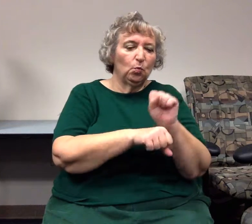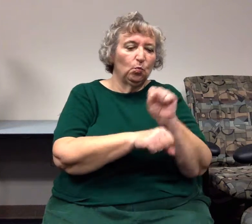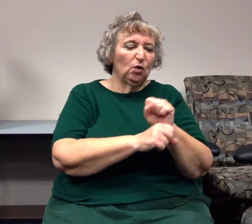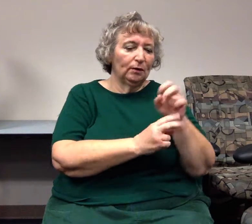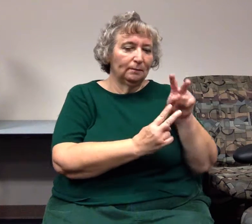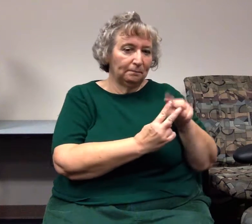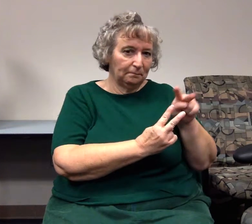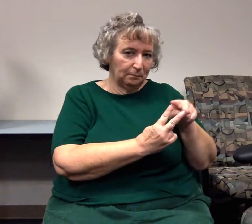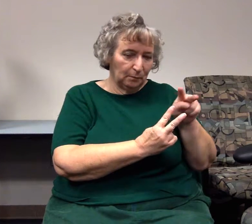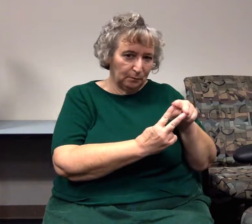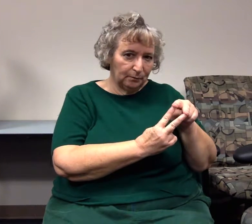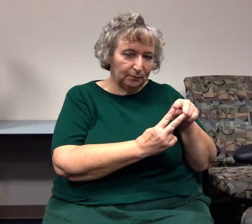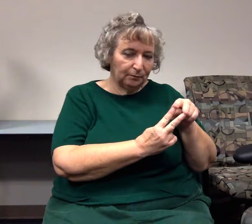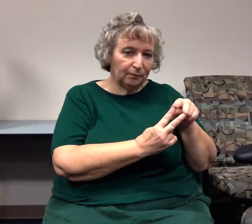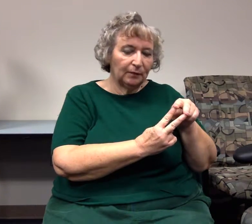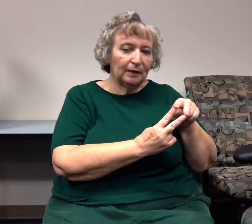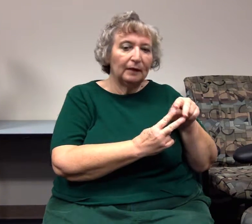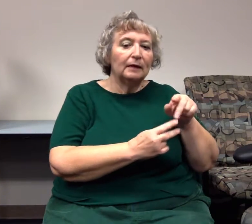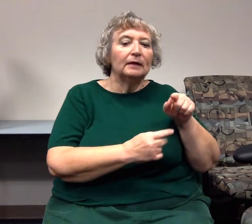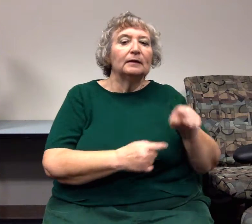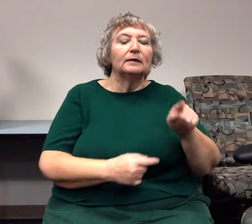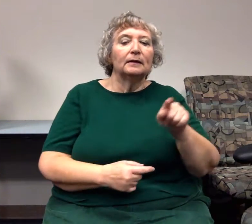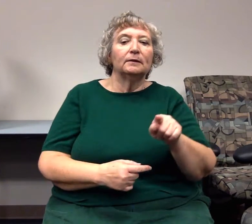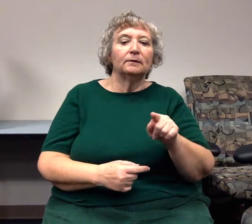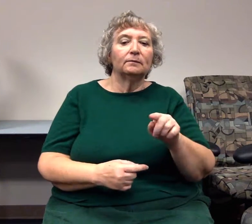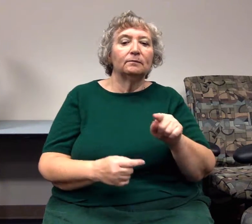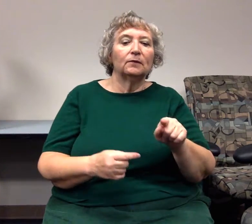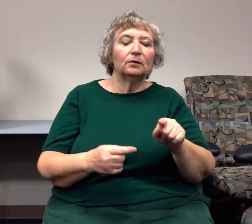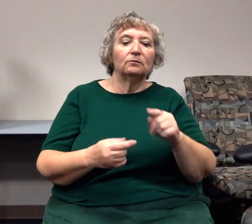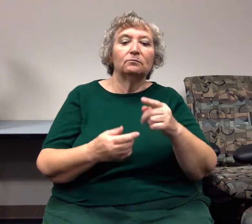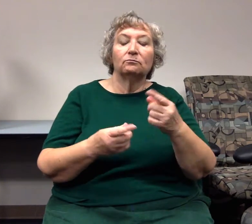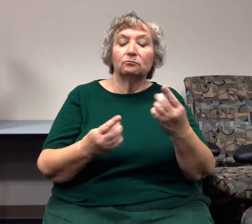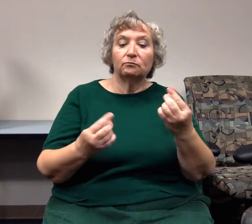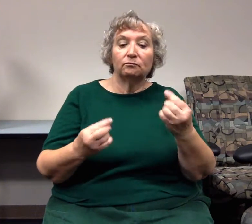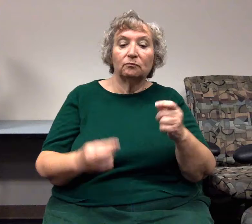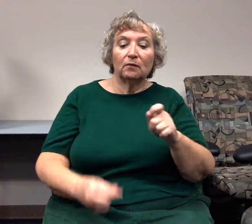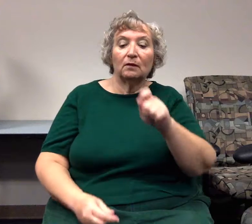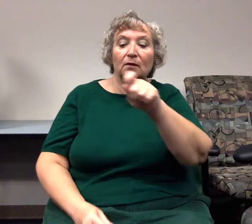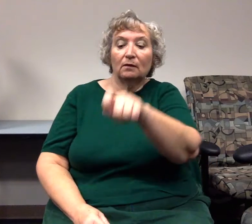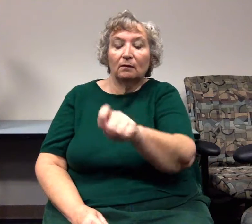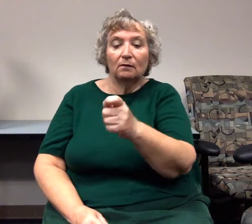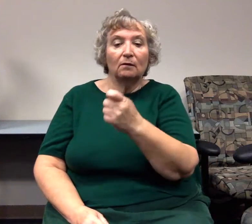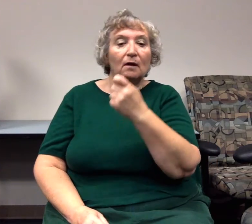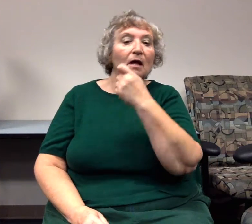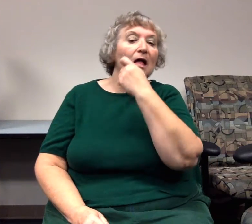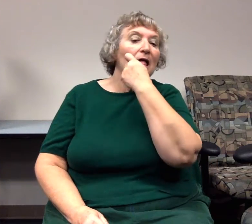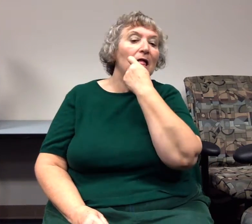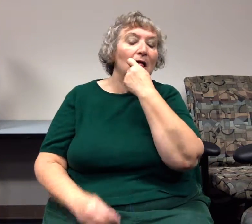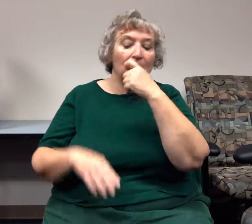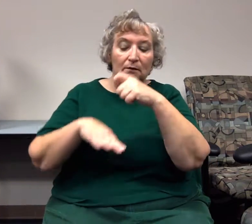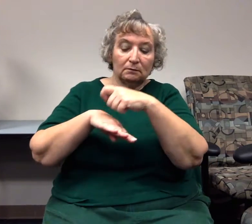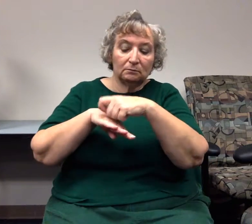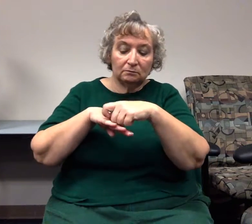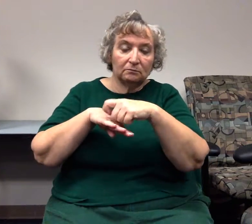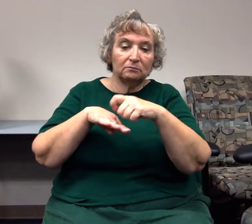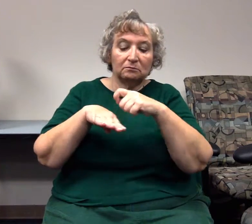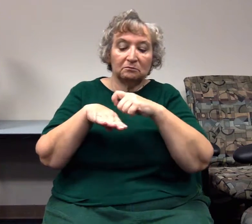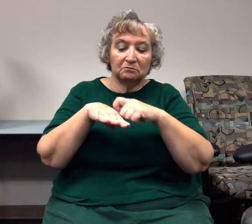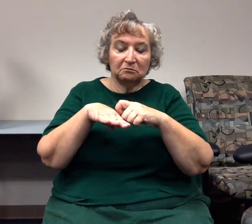into the solutions and then putting them on the different areas of our tongue. Notice that you can taste it all over your tongue, but notice where you can taste